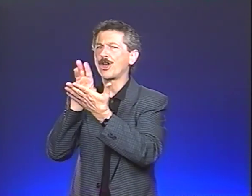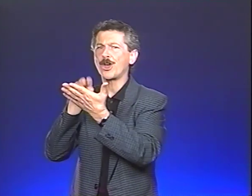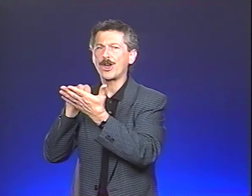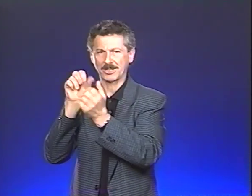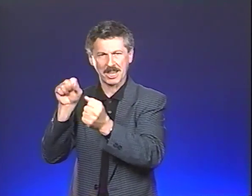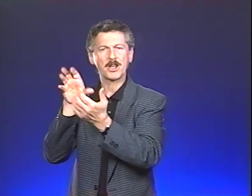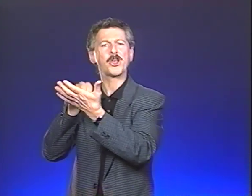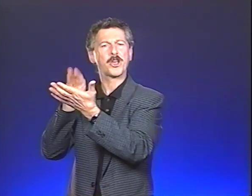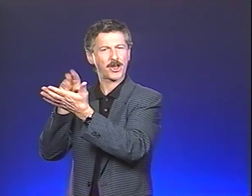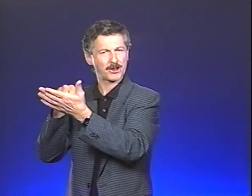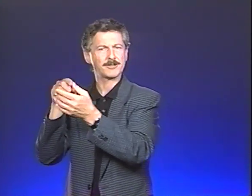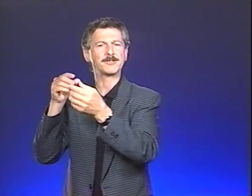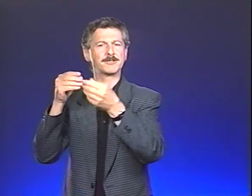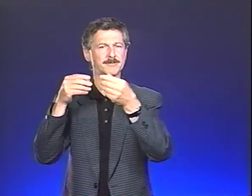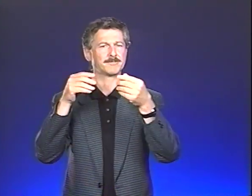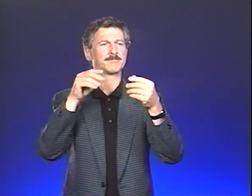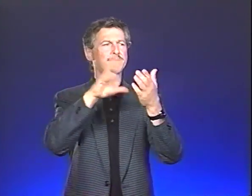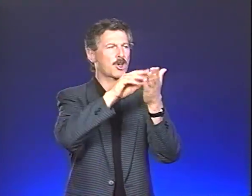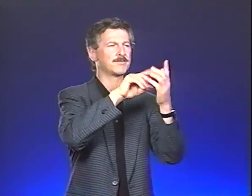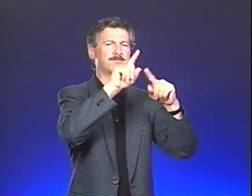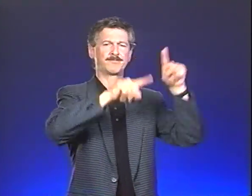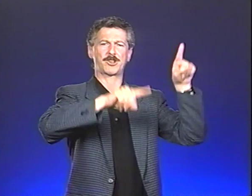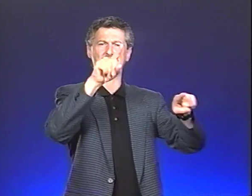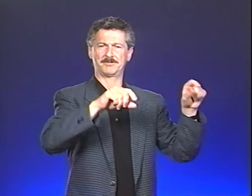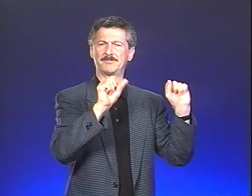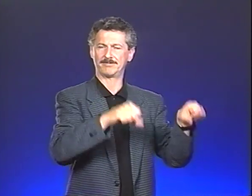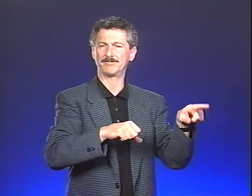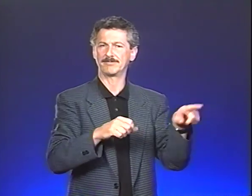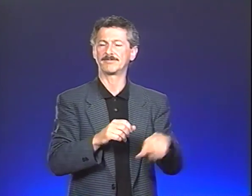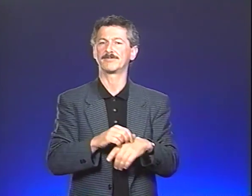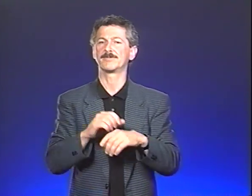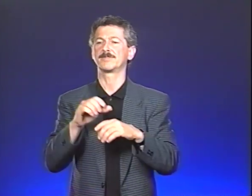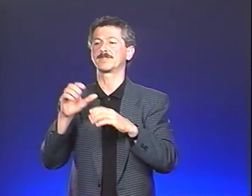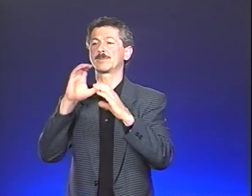Signers in foreign countries can learn the sign languages of other countries in order to communicate.